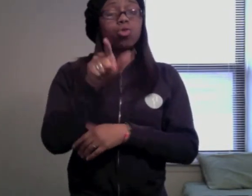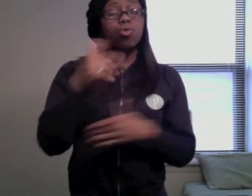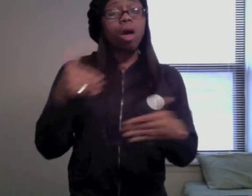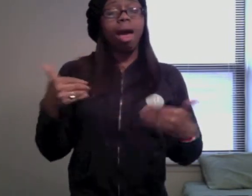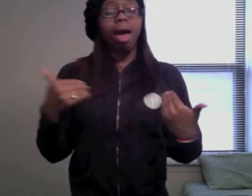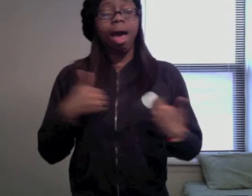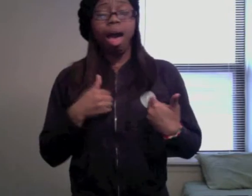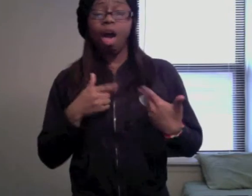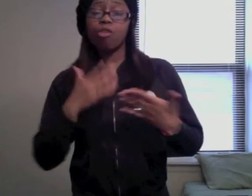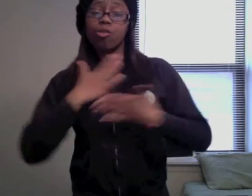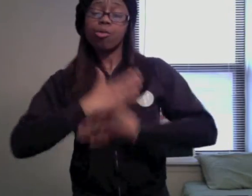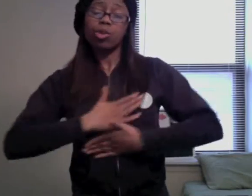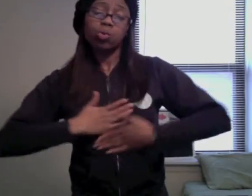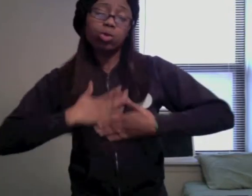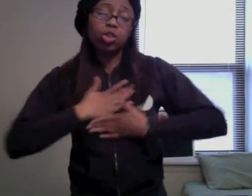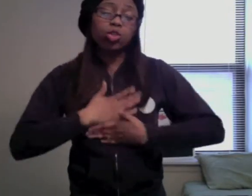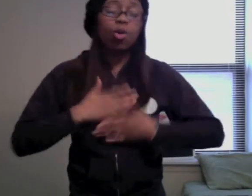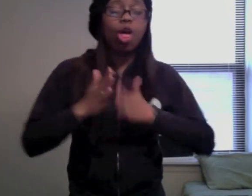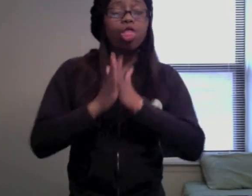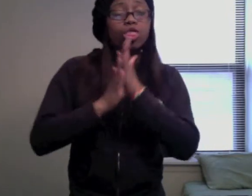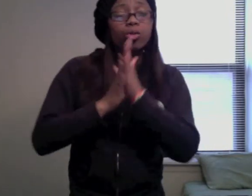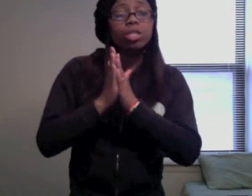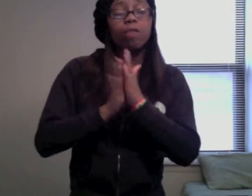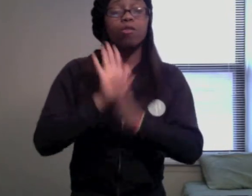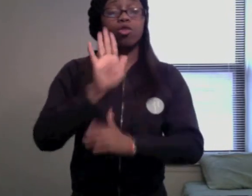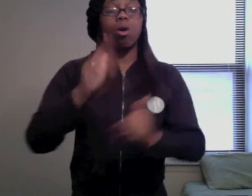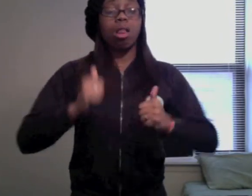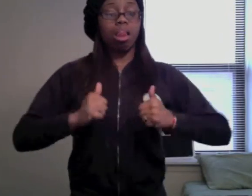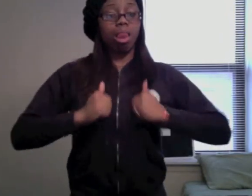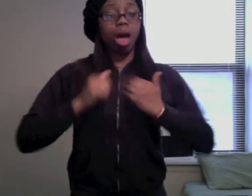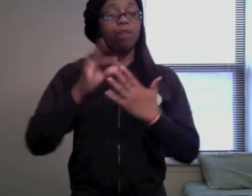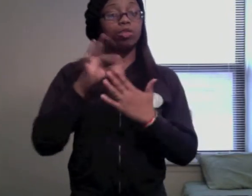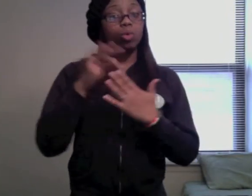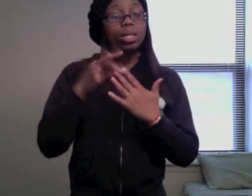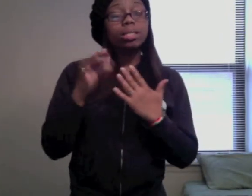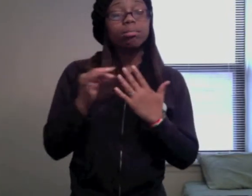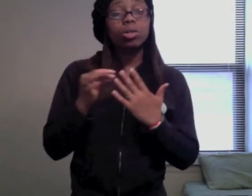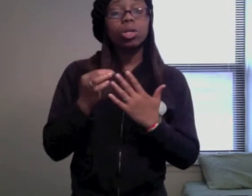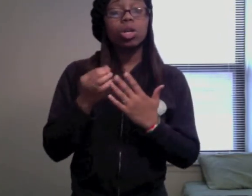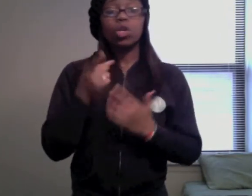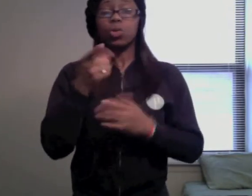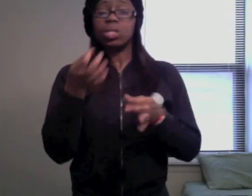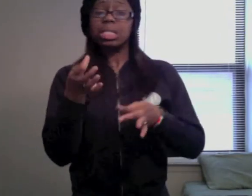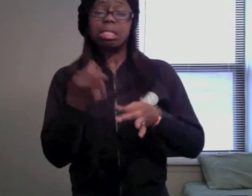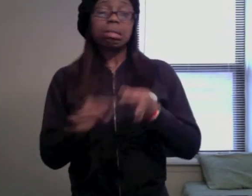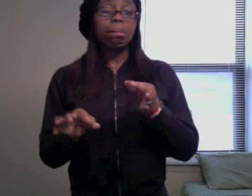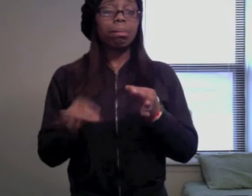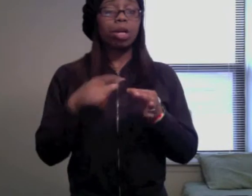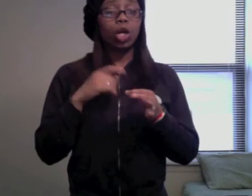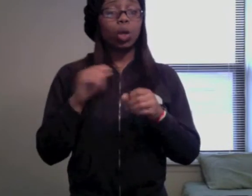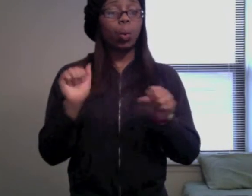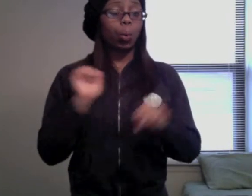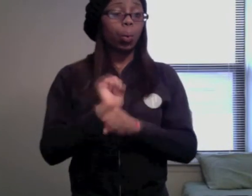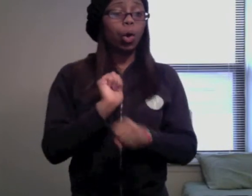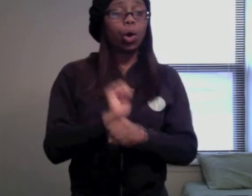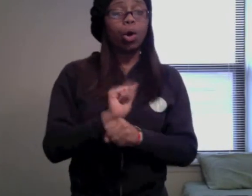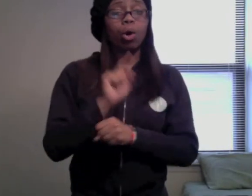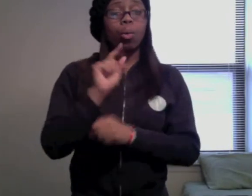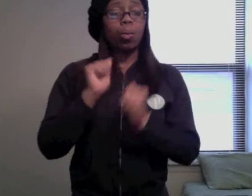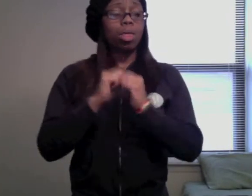and enthusiasm of your life choices? Do you simply go through your routine in an unconscious manner, or